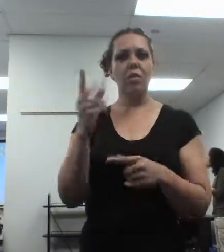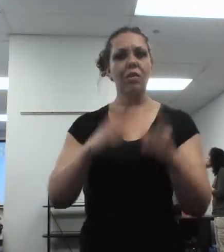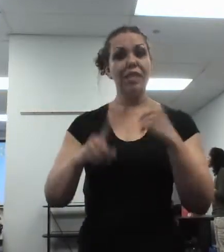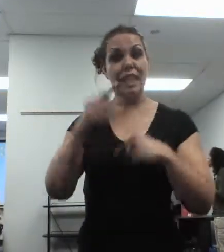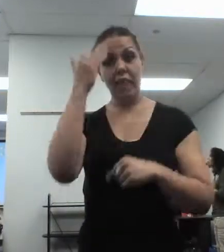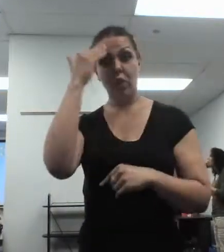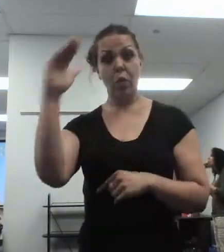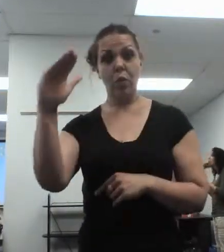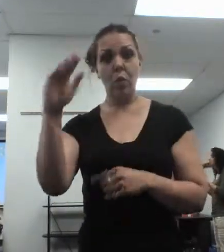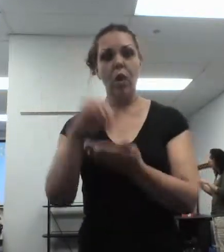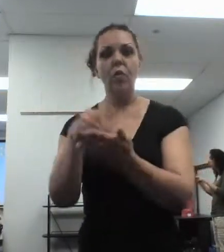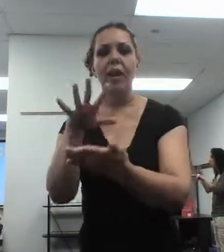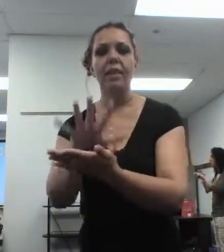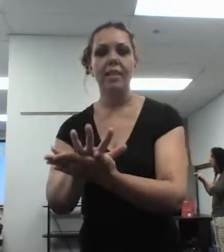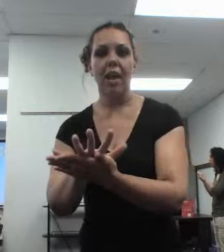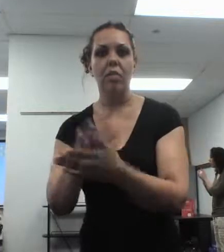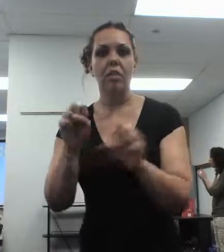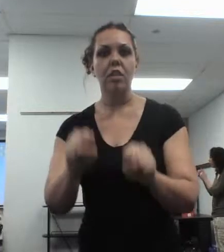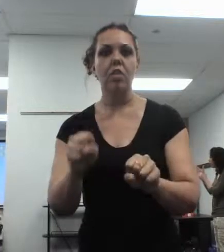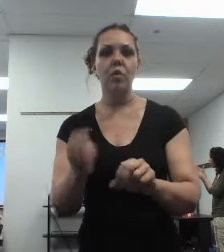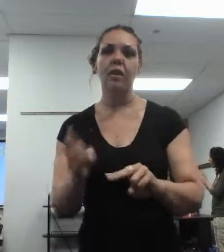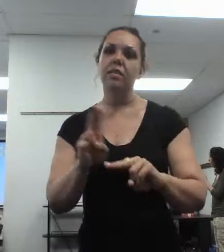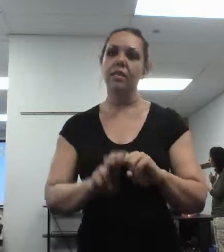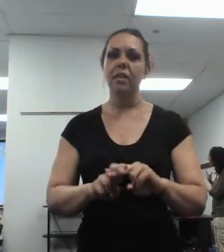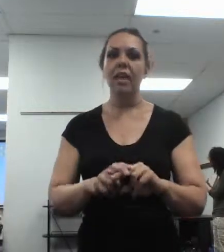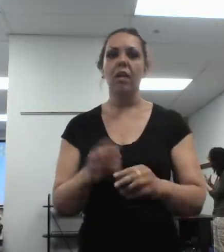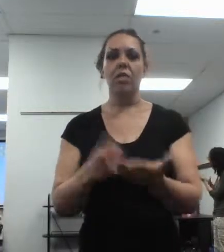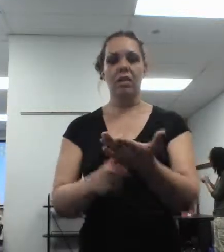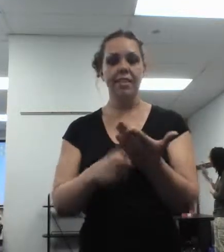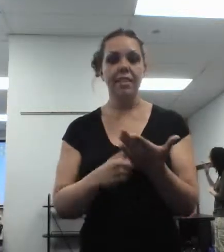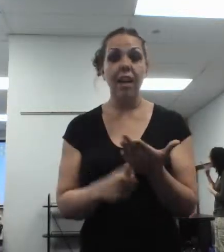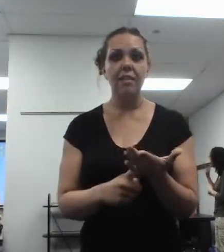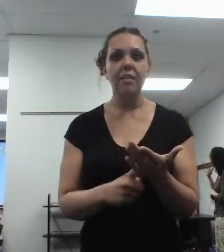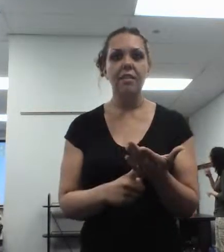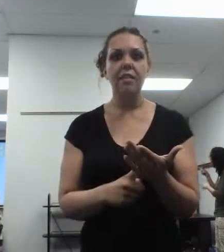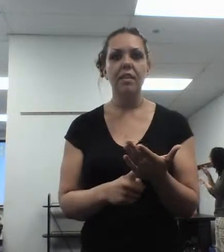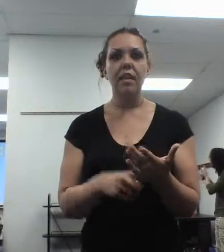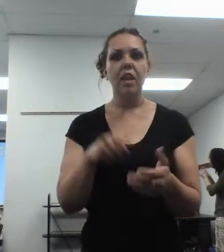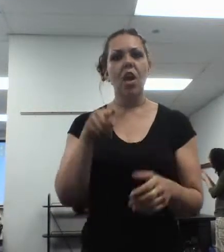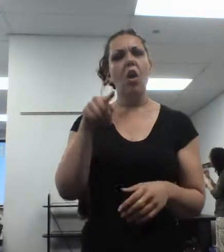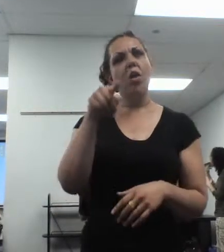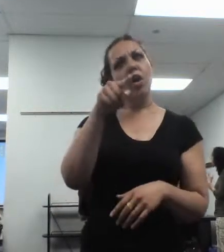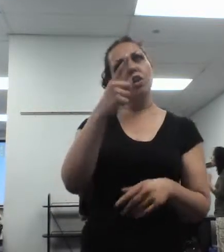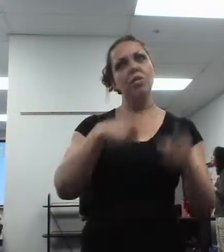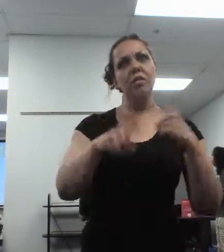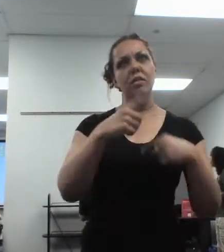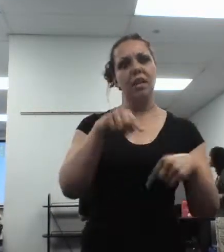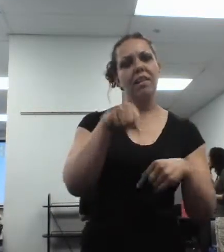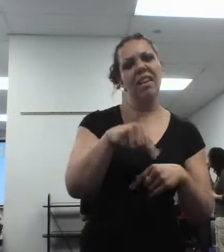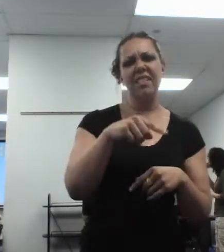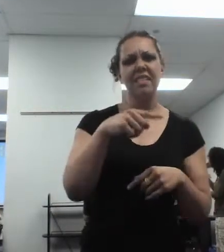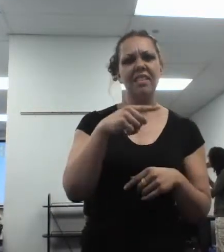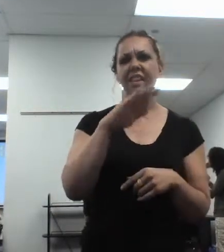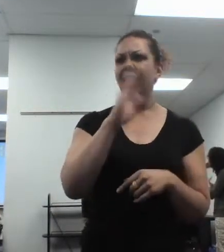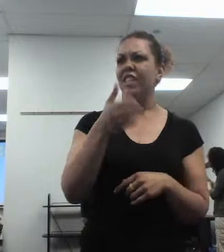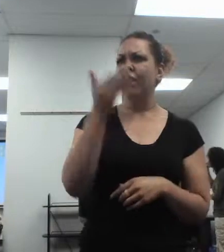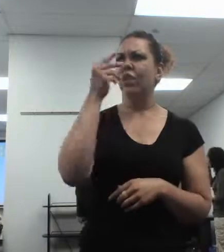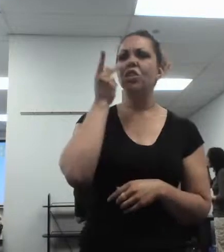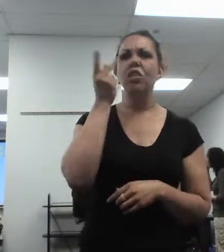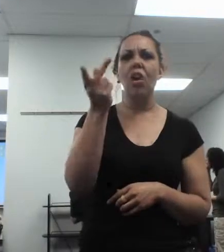down with them and talk about it. I'm saying this, and either I've never seen it before, or it didn't really make sense, or whatever it is.